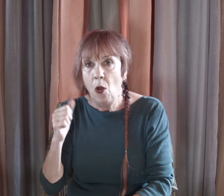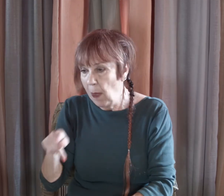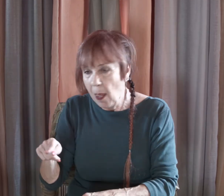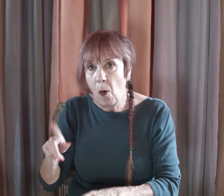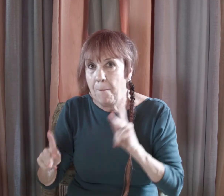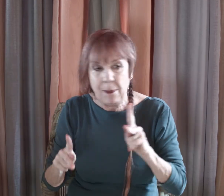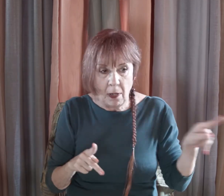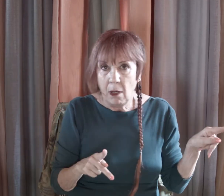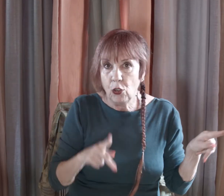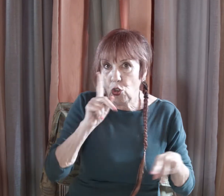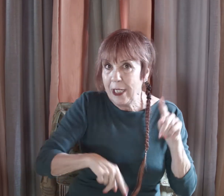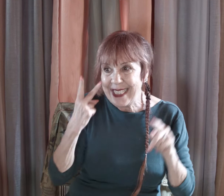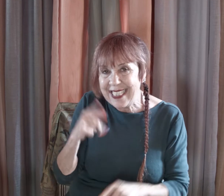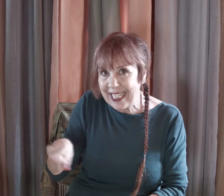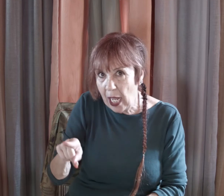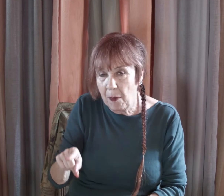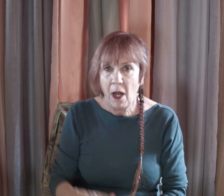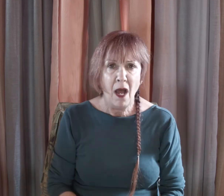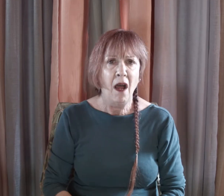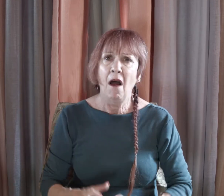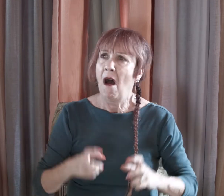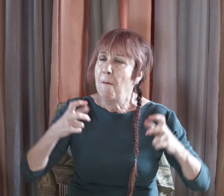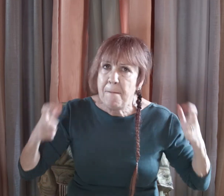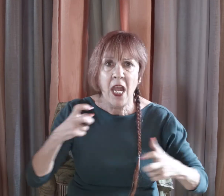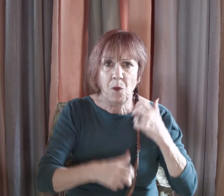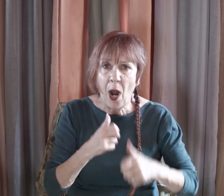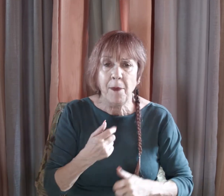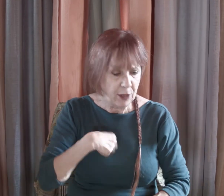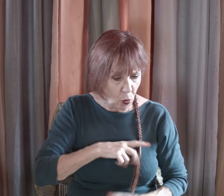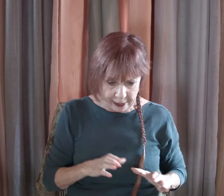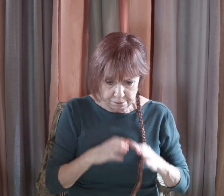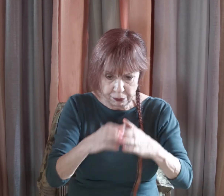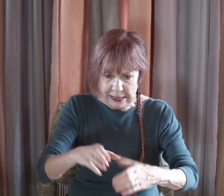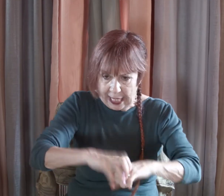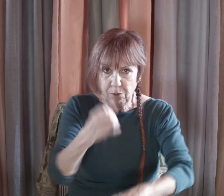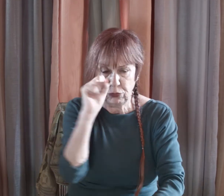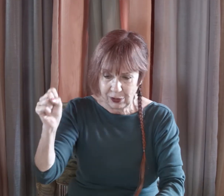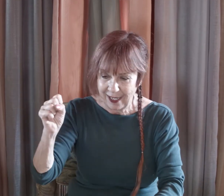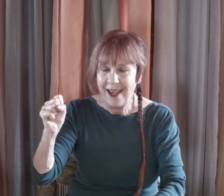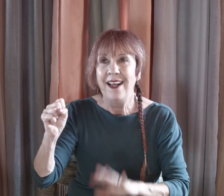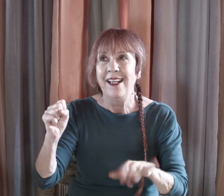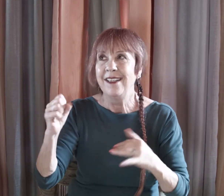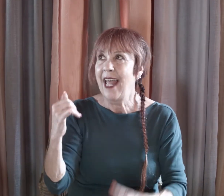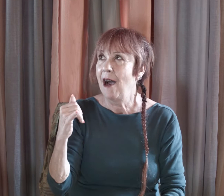we actually, after about 800 of us were arrested, although interestingly enough, to tell you the difference in the times,